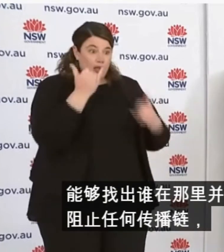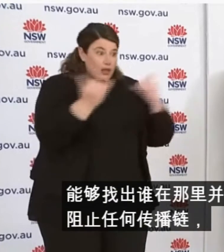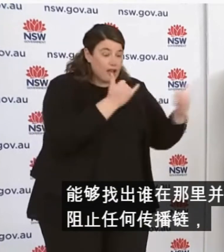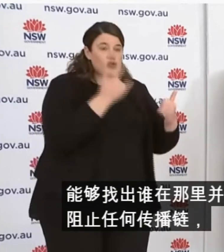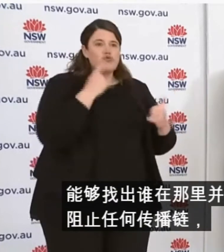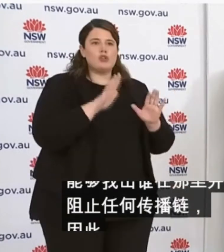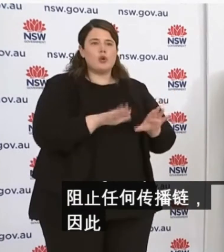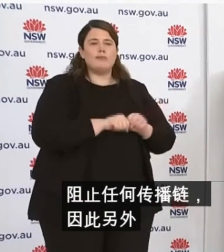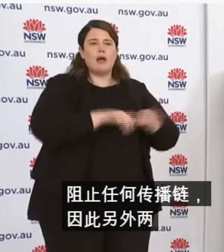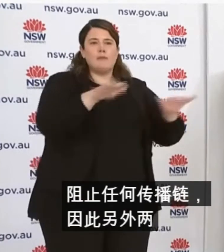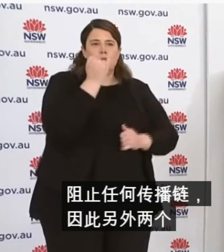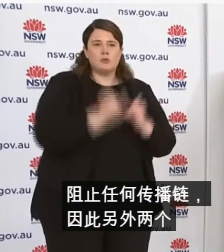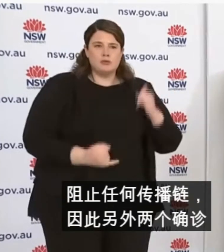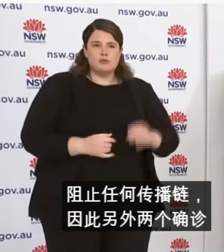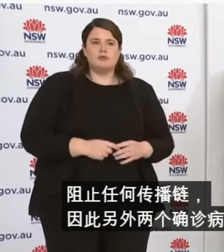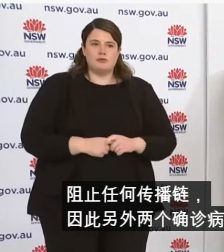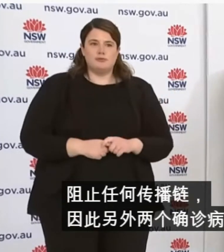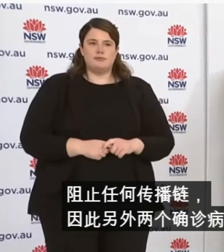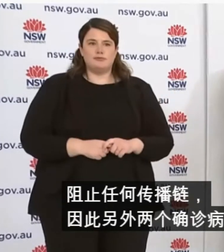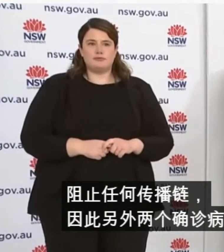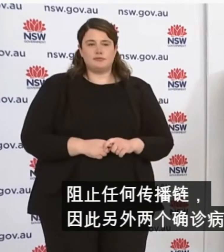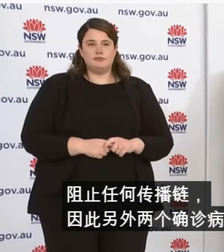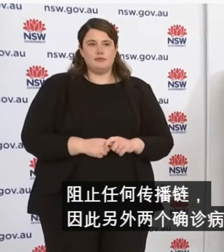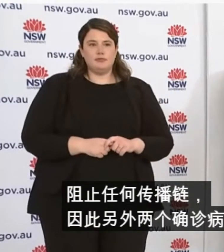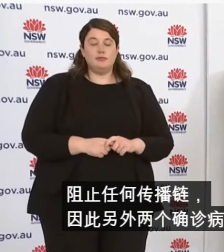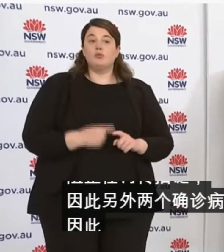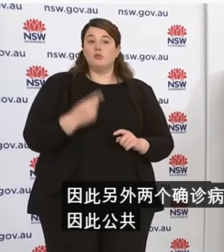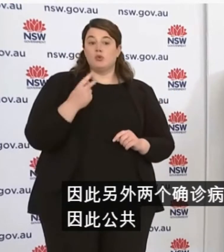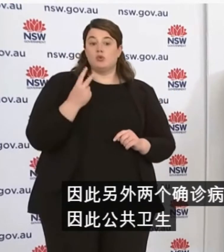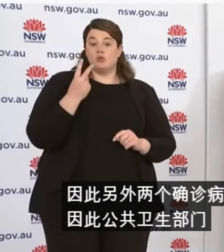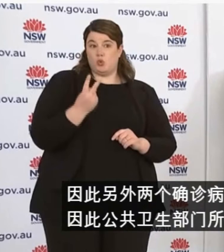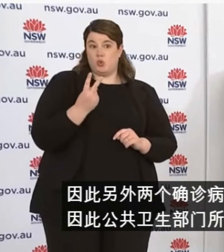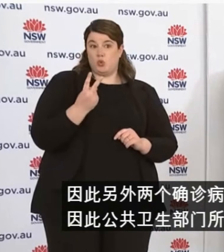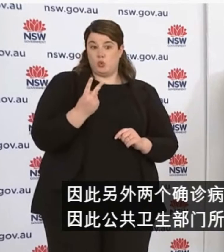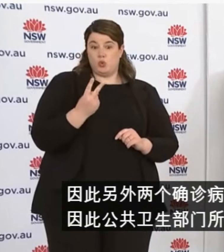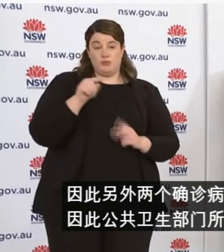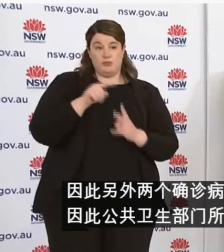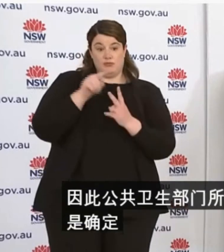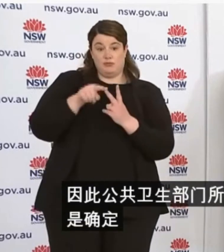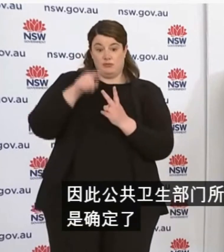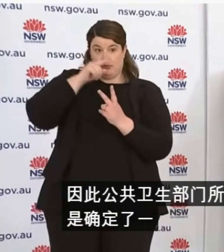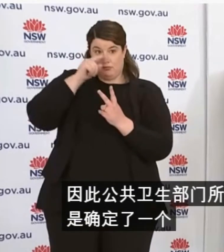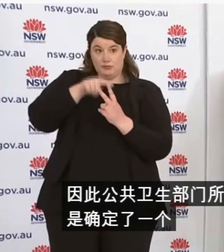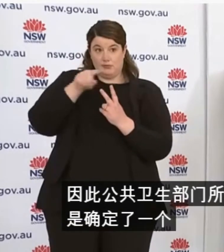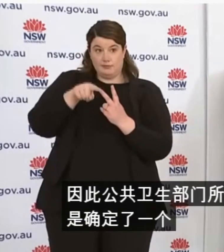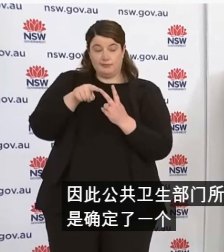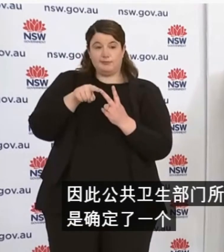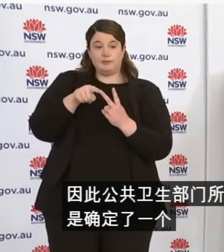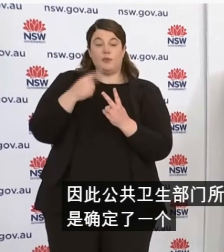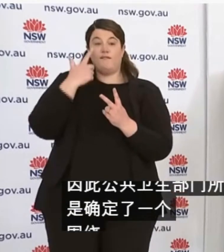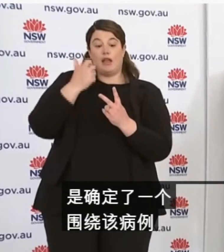transmission. So two of the confirmed cases, so what the Public Health Unit has done is identified a